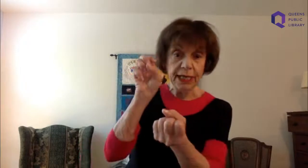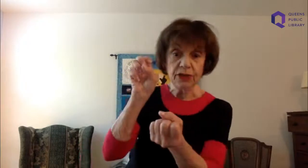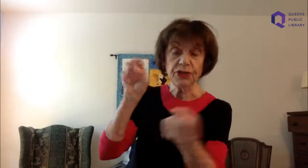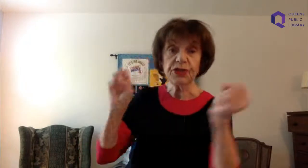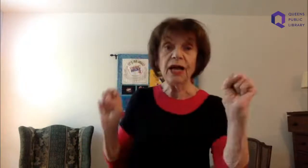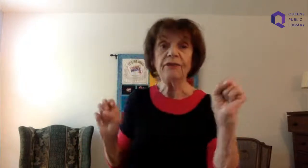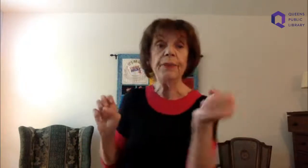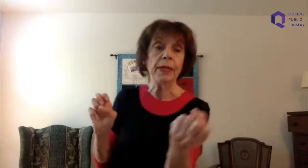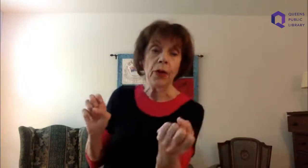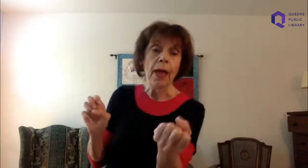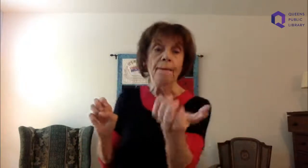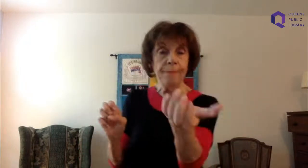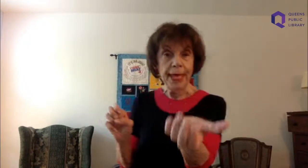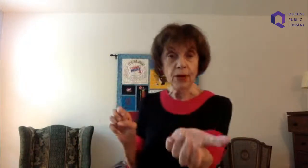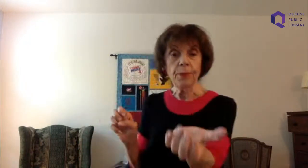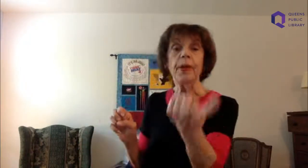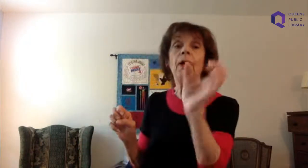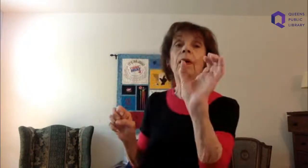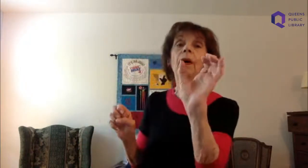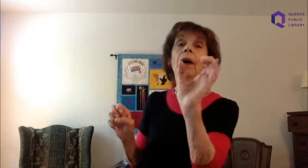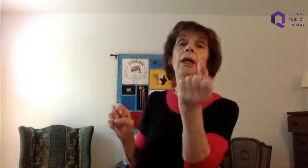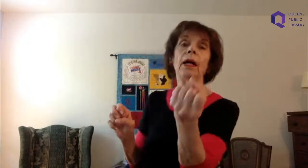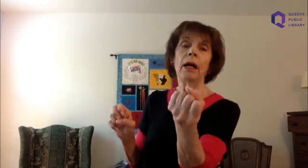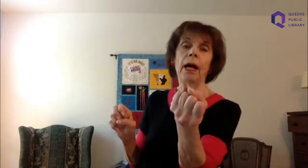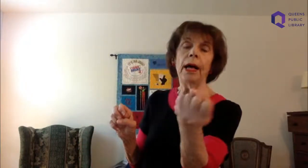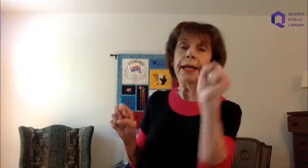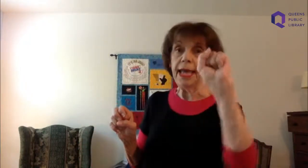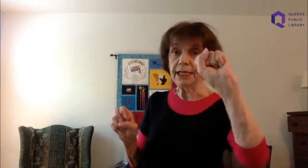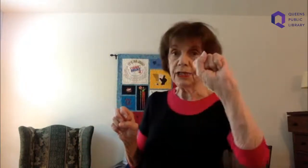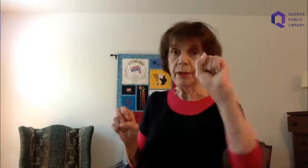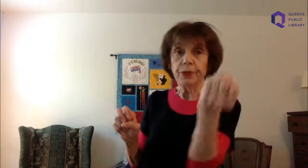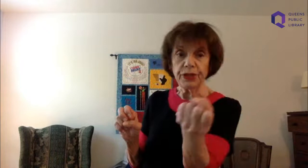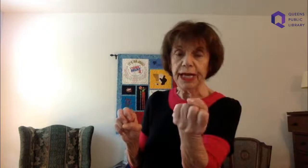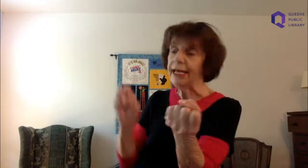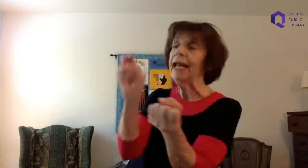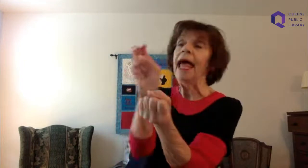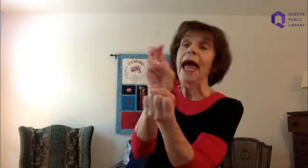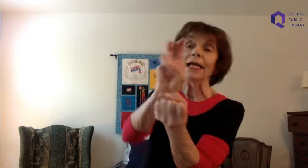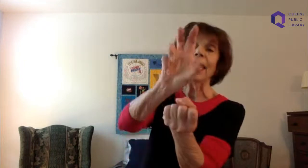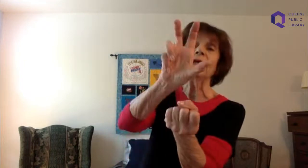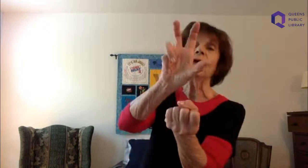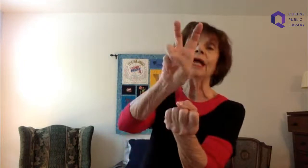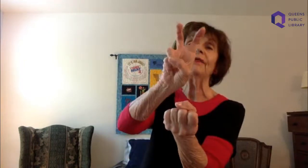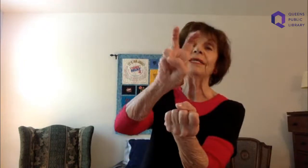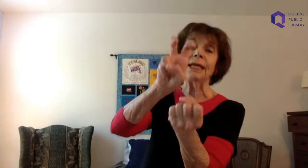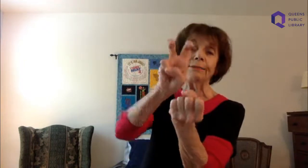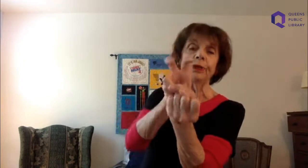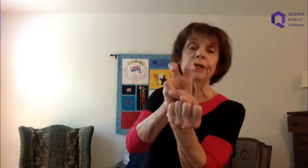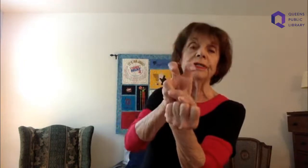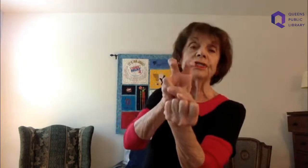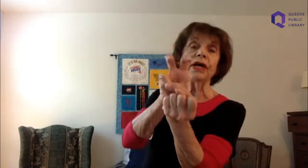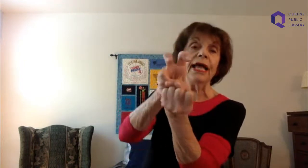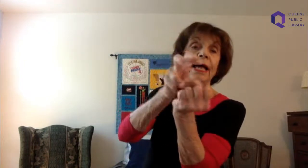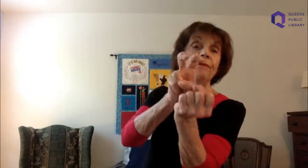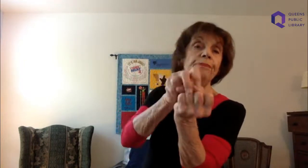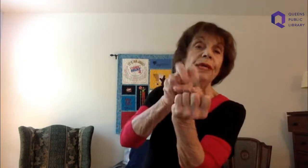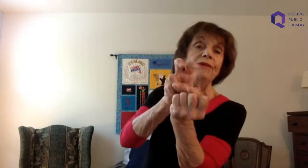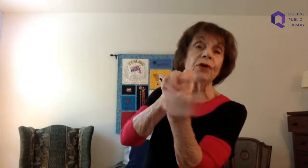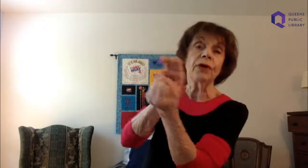Here's the sign for beaver. Make your an A sign, put your hand out, and then go like this and put the sign beaver. See